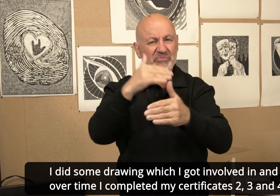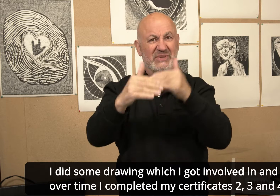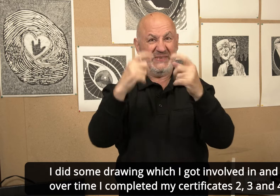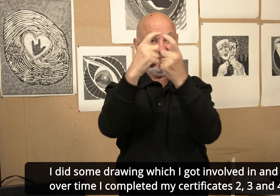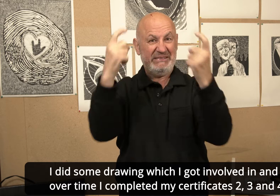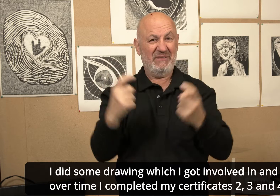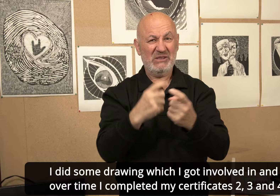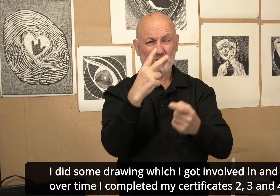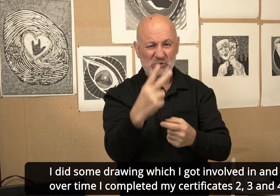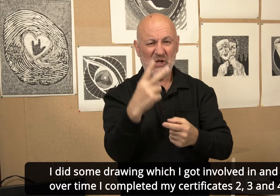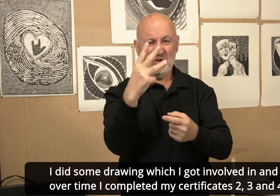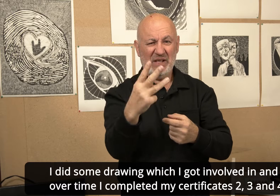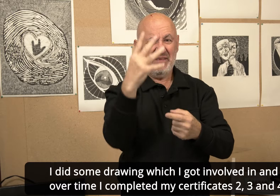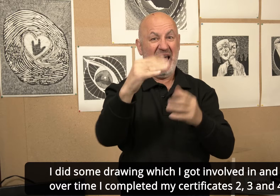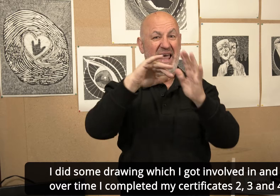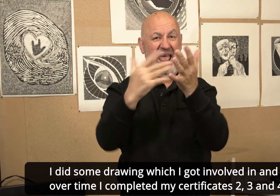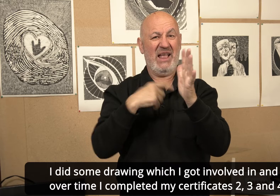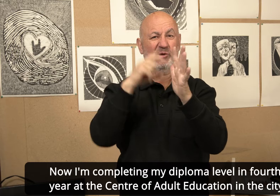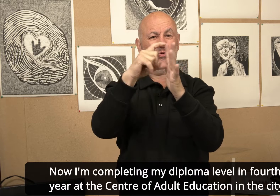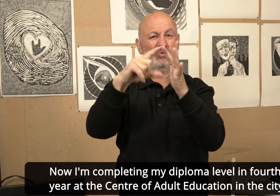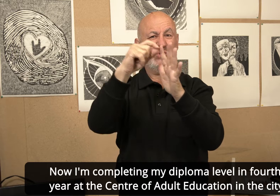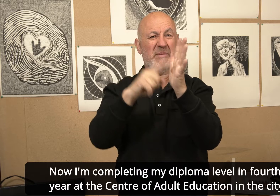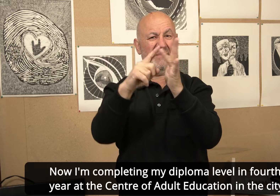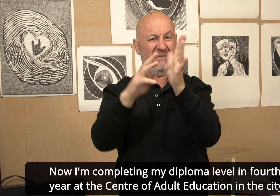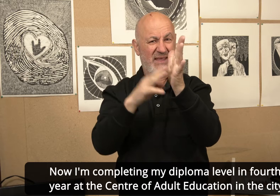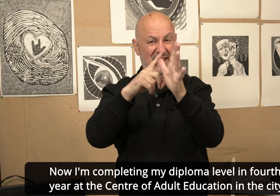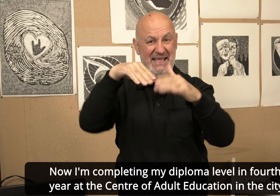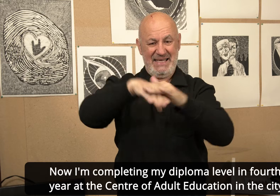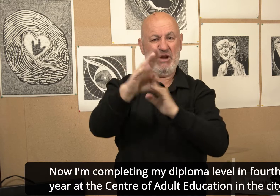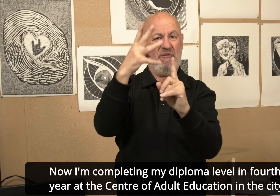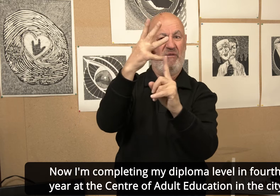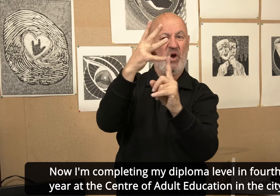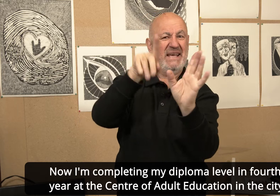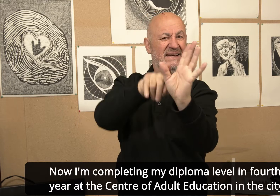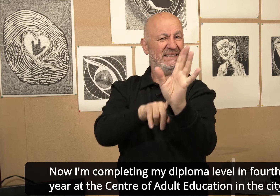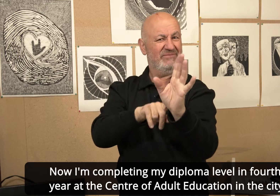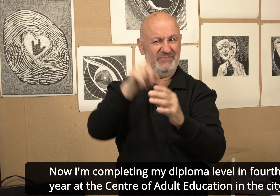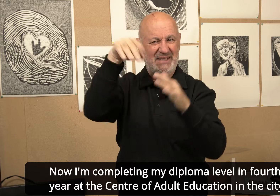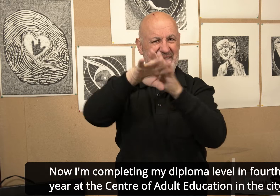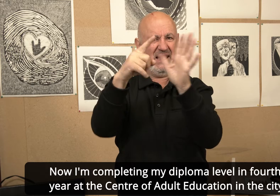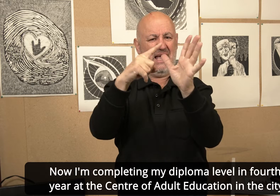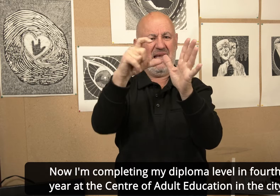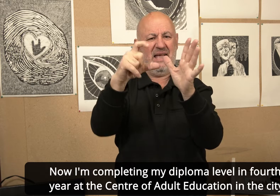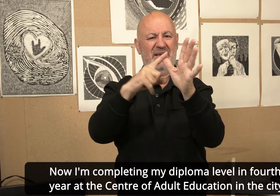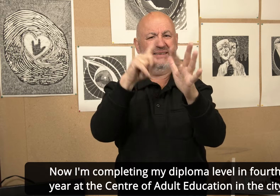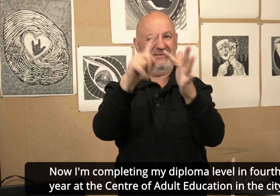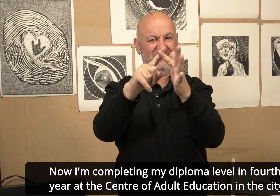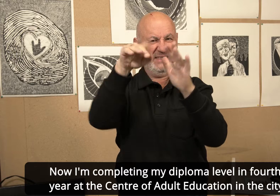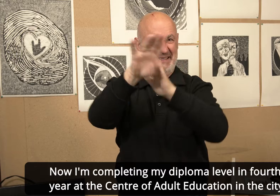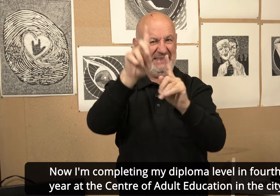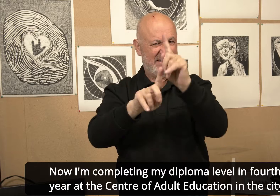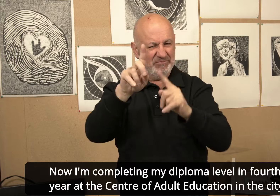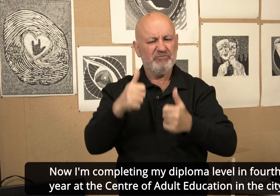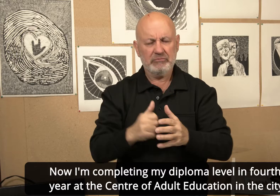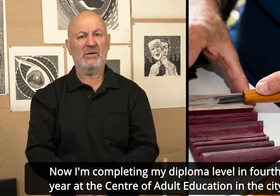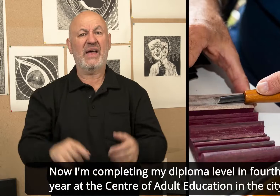And over time, I completed my certificates 2, 3 and 4, and now I'm completing my diploma level in 4th year at the